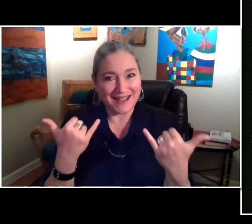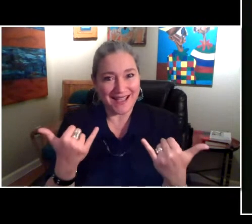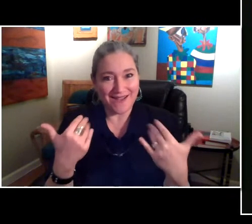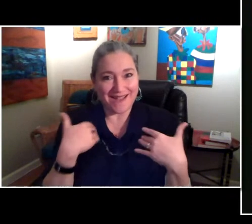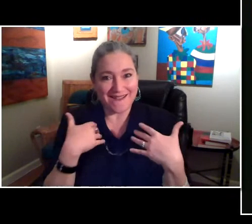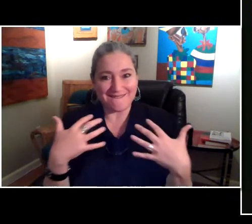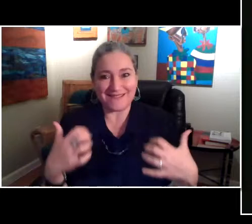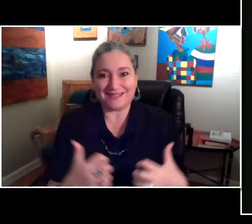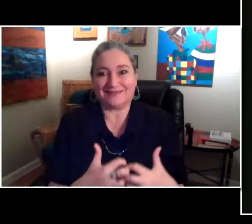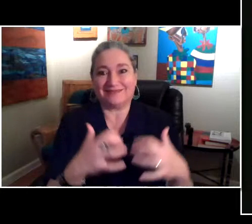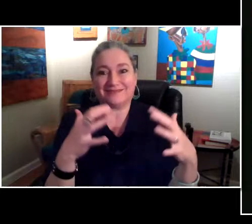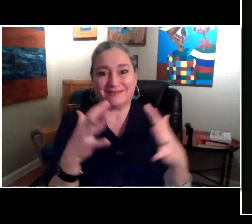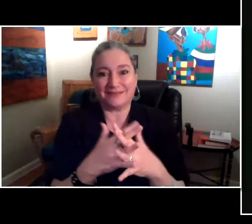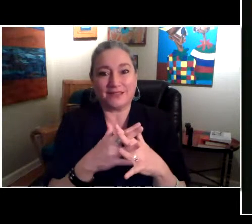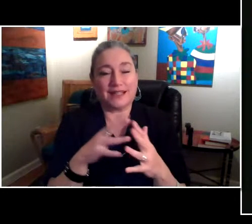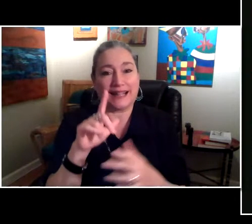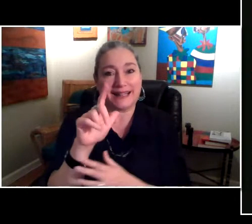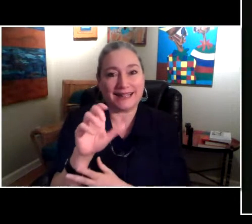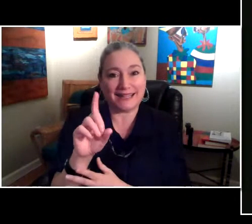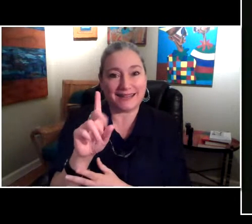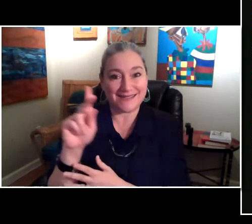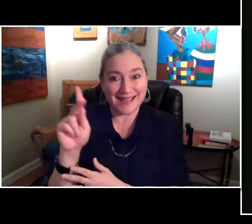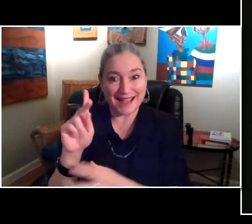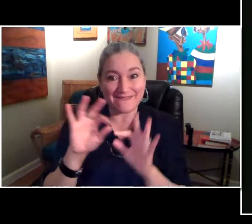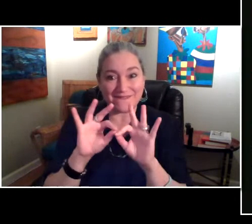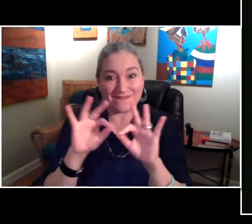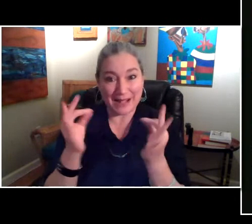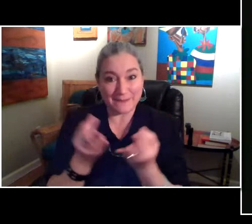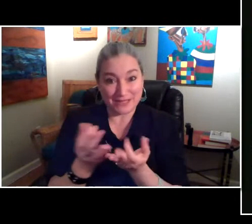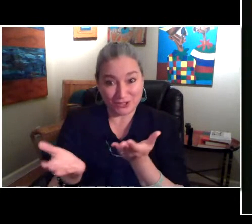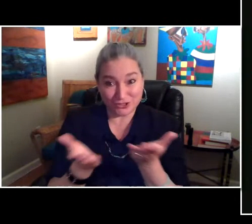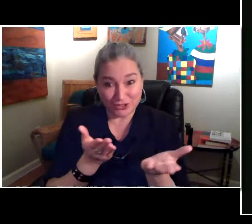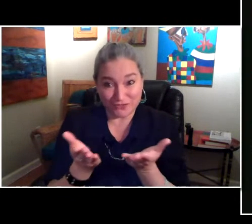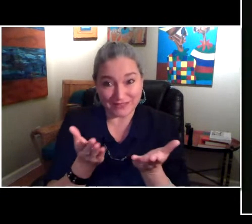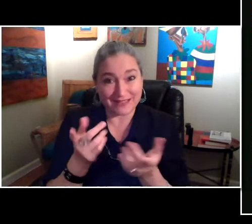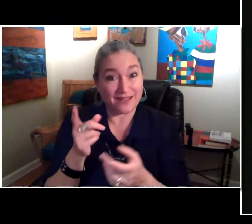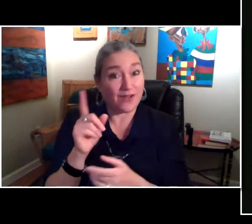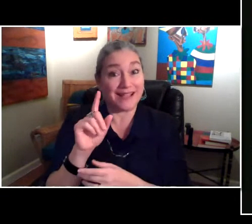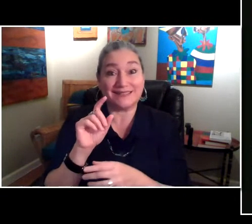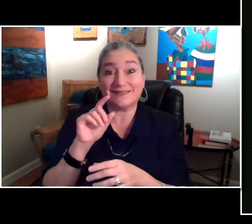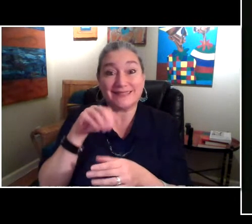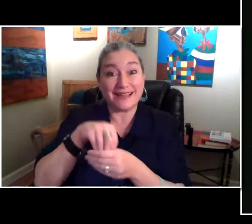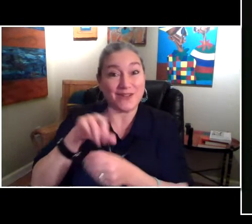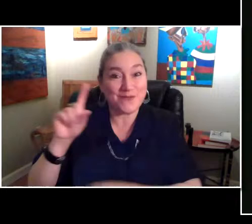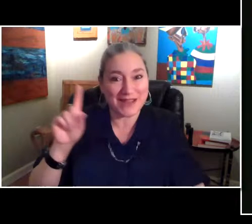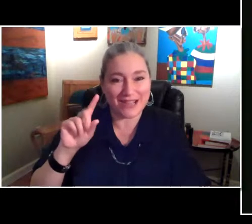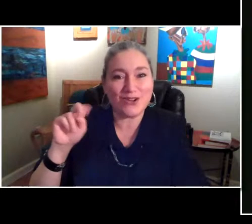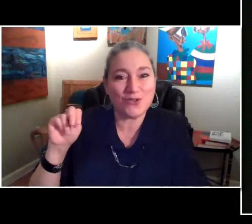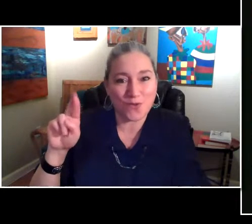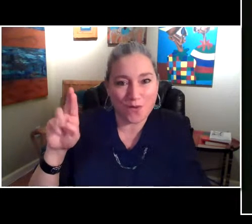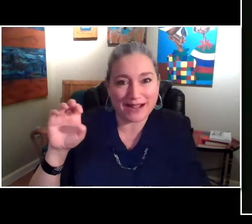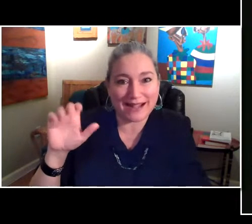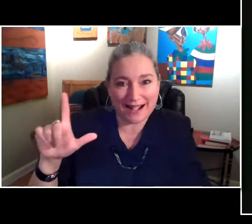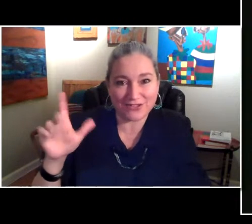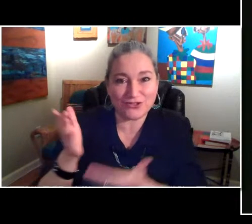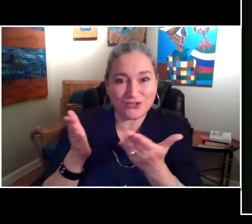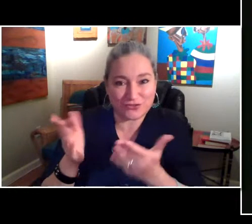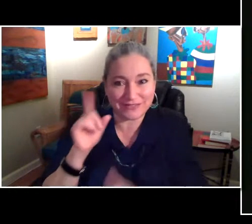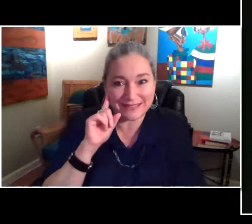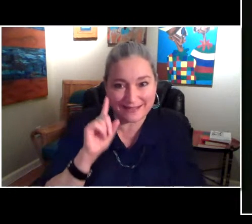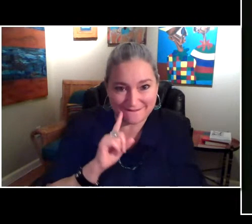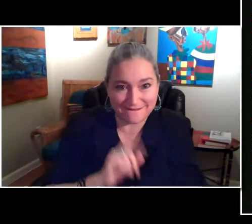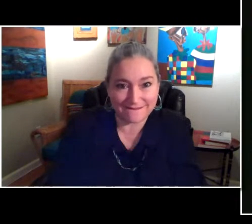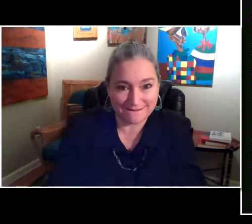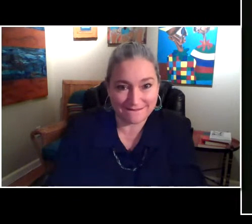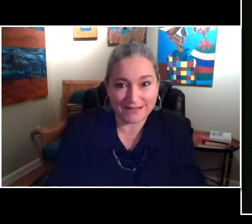identified. Third, we looked at opportunities. We now have a newly implemented Lead K Family Services